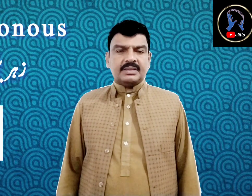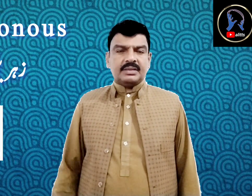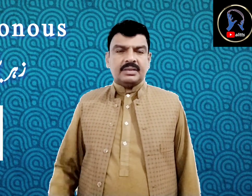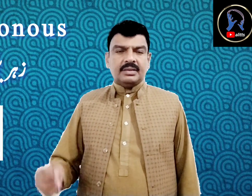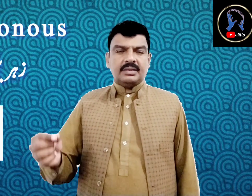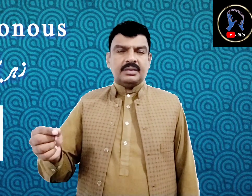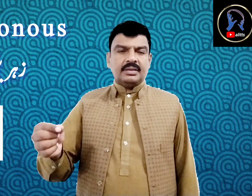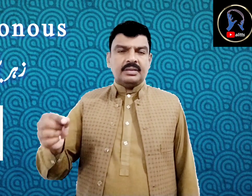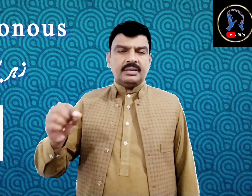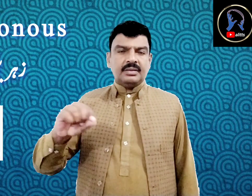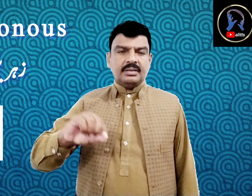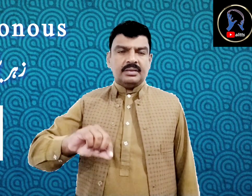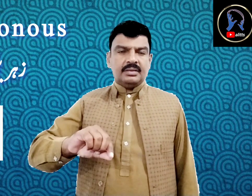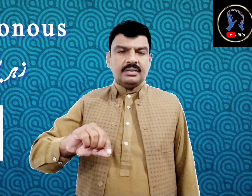poisonous।